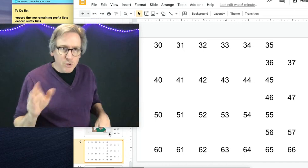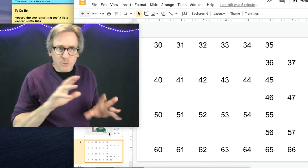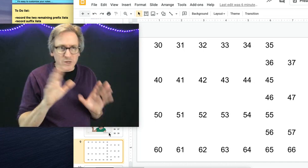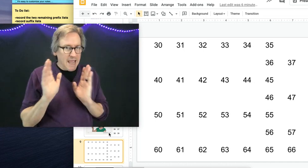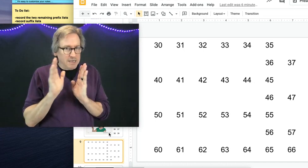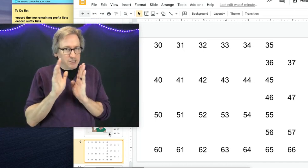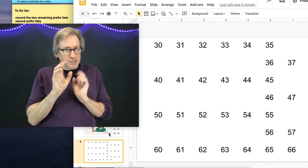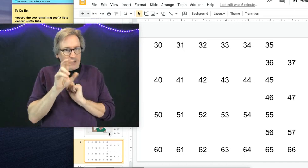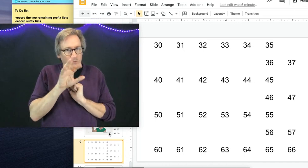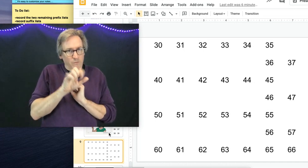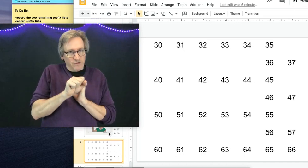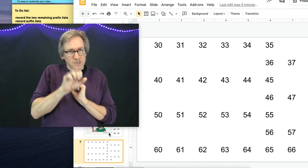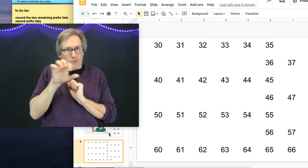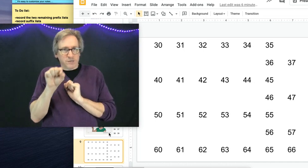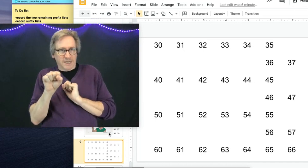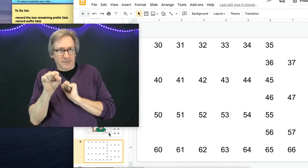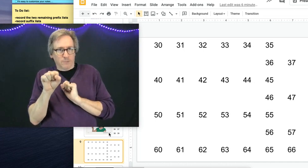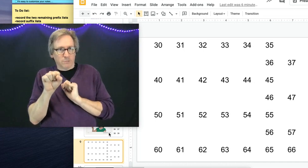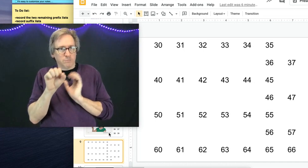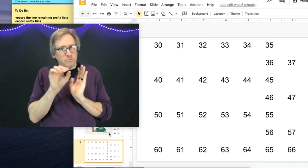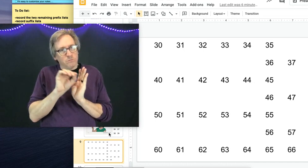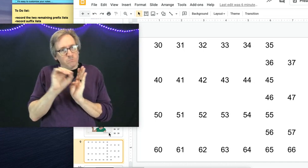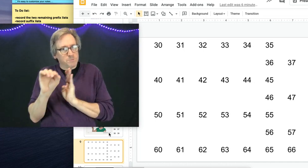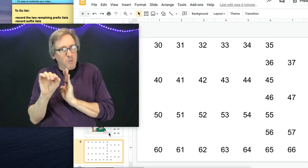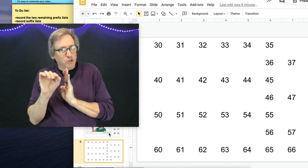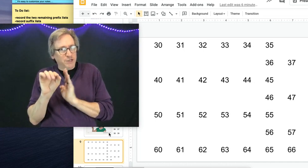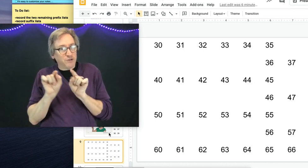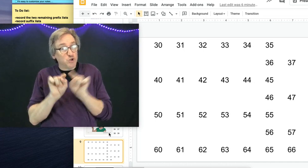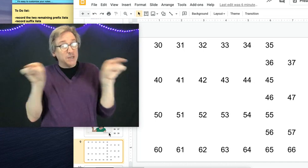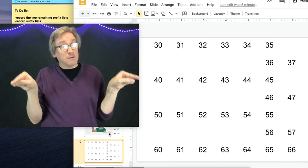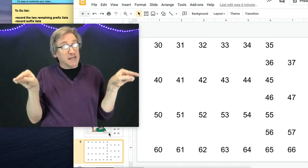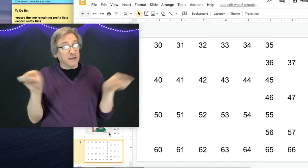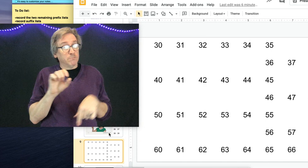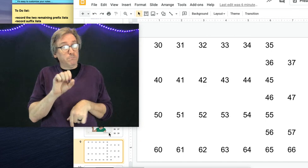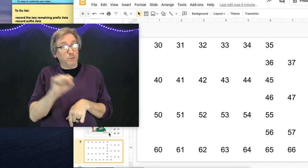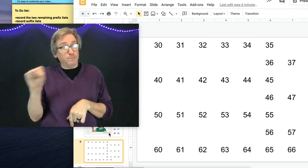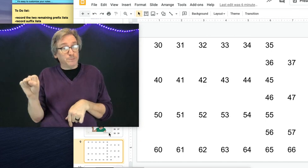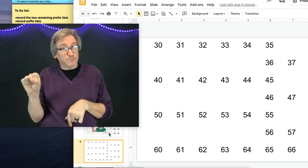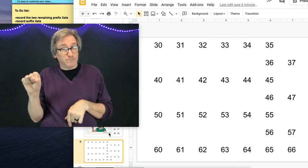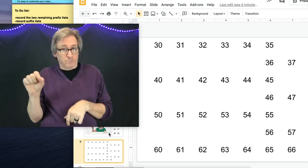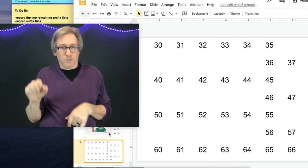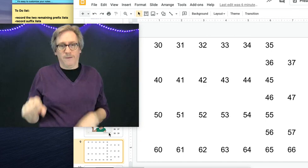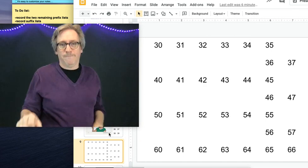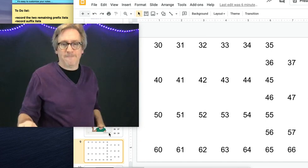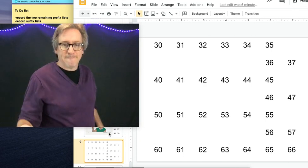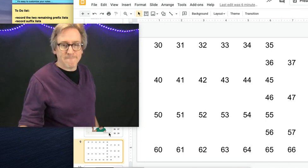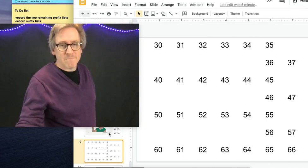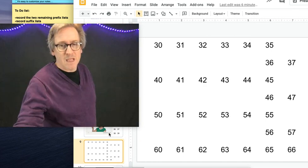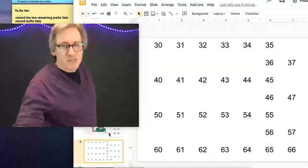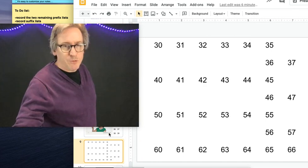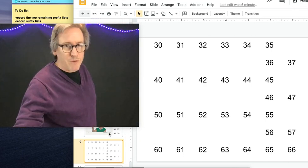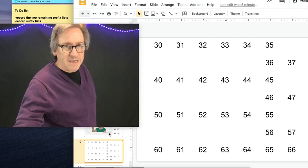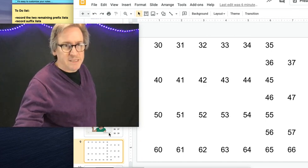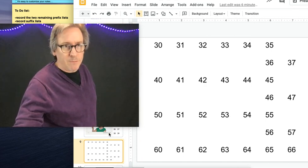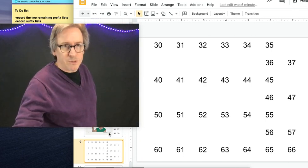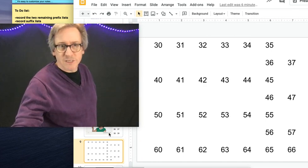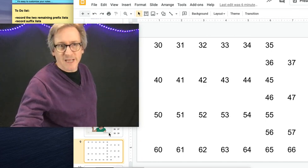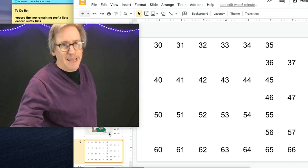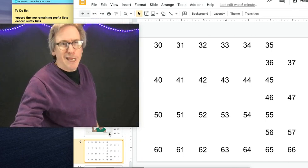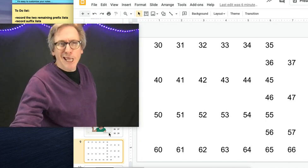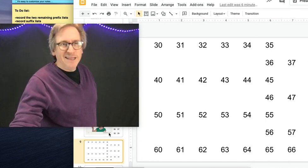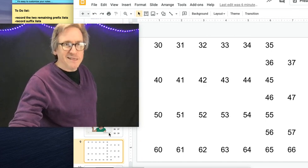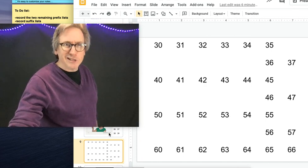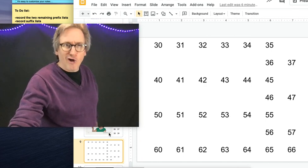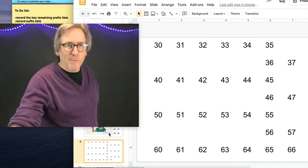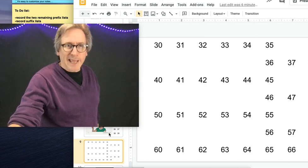So you can put, and it's just like first number, second number. Small shift to the outside. Okay. So practice numbers.